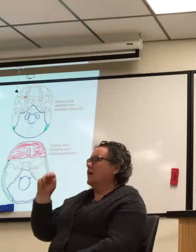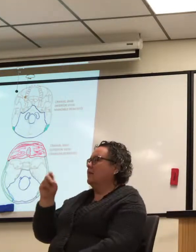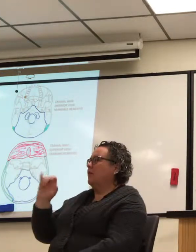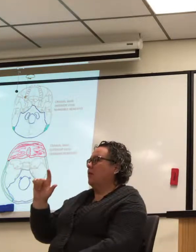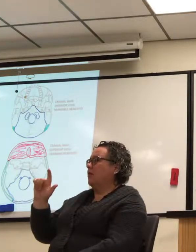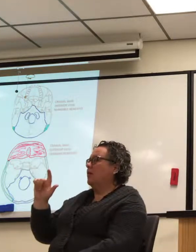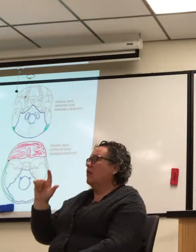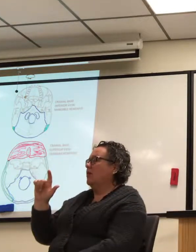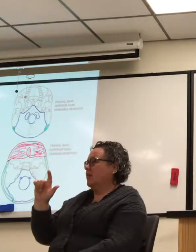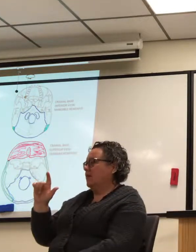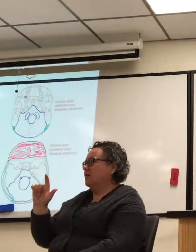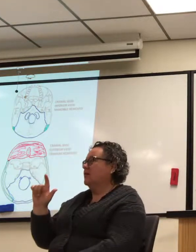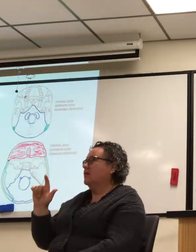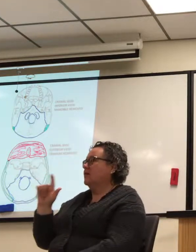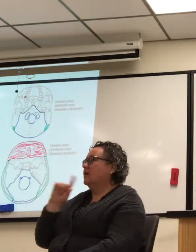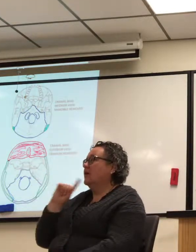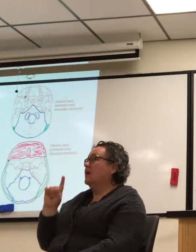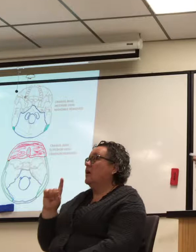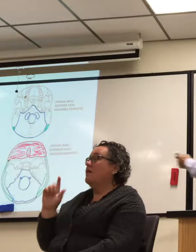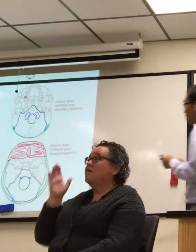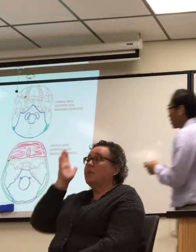you can get a good view of it.